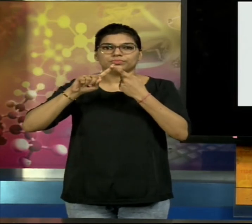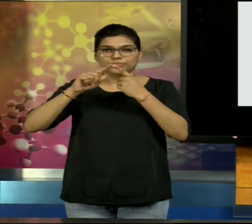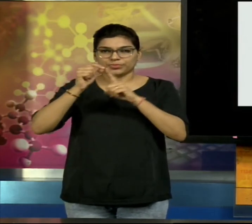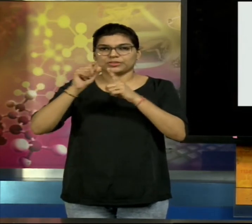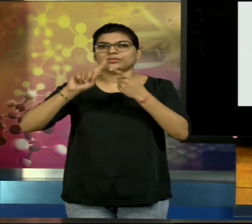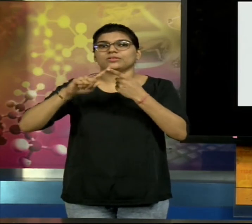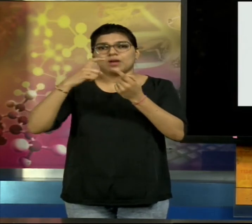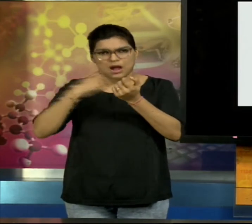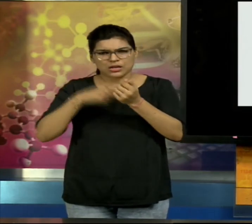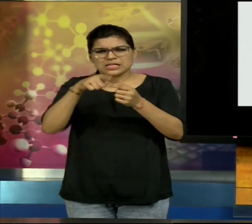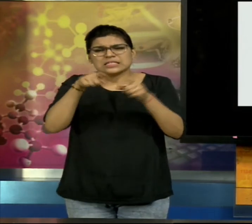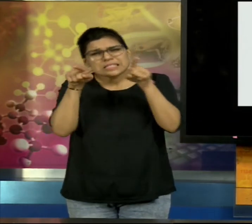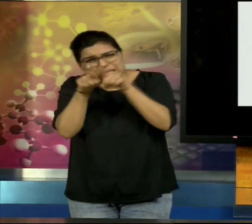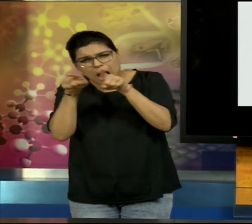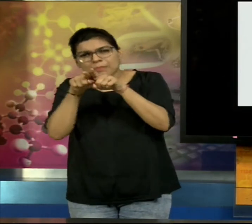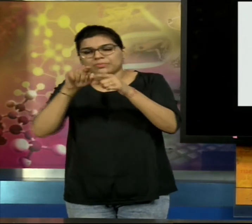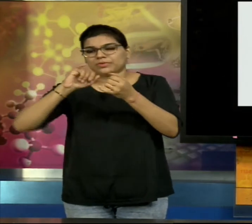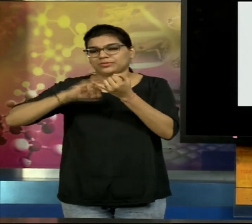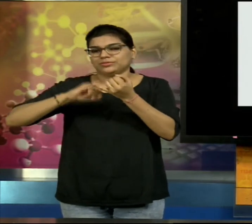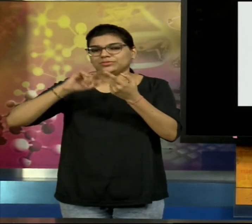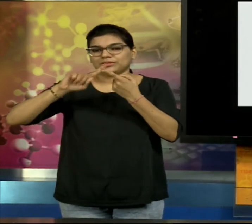So this is shopkeeper.